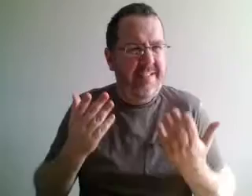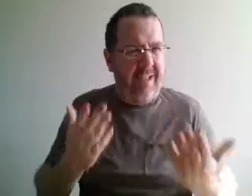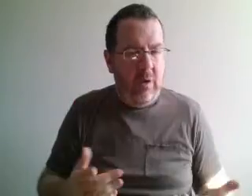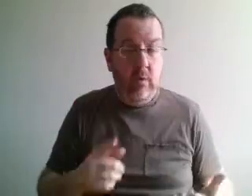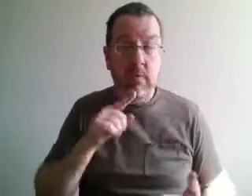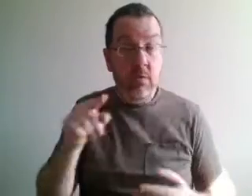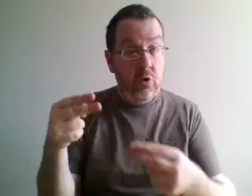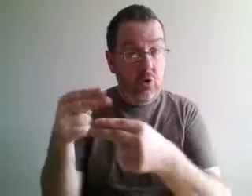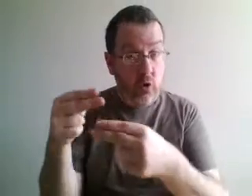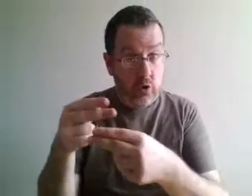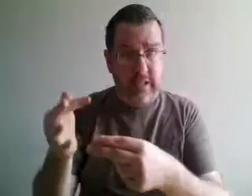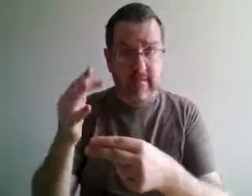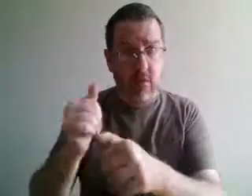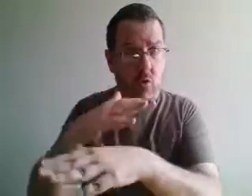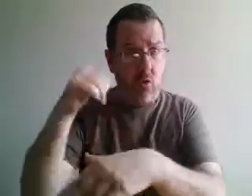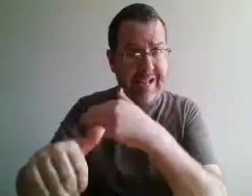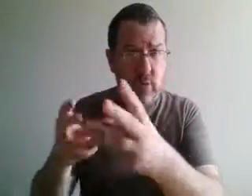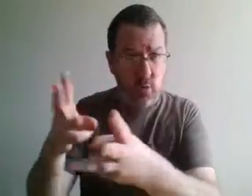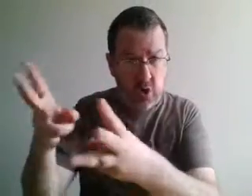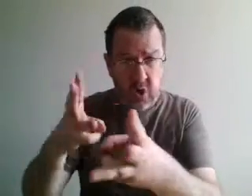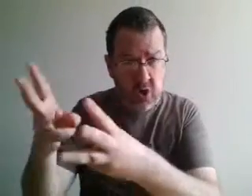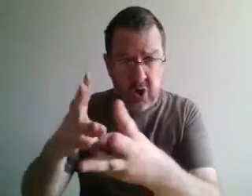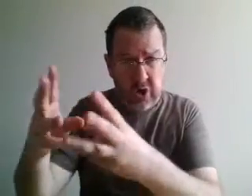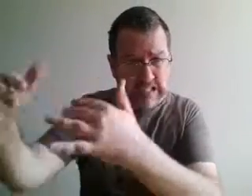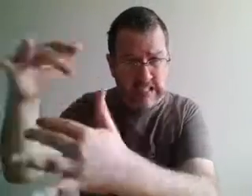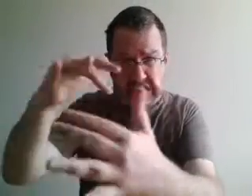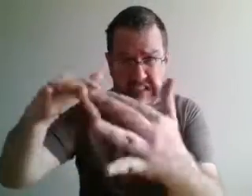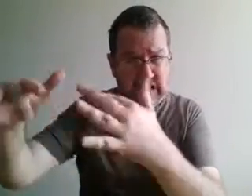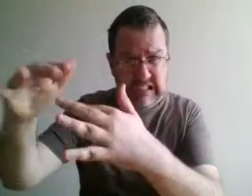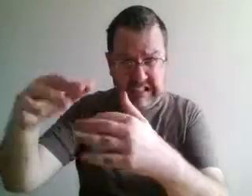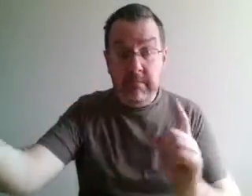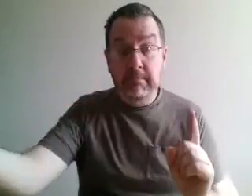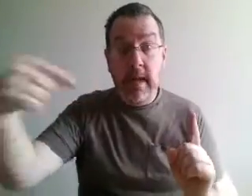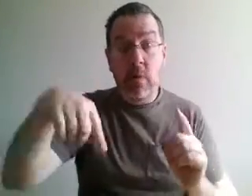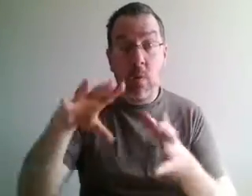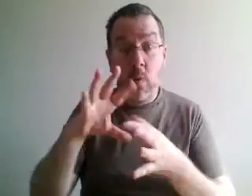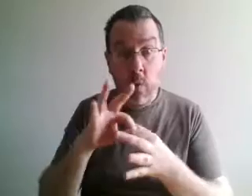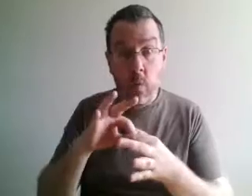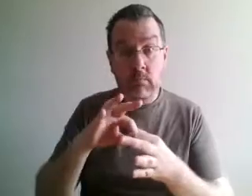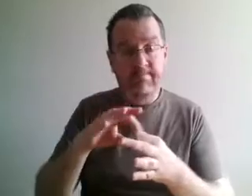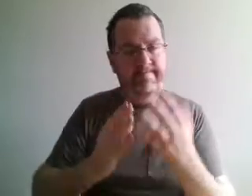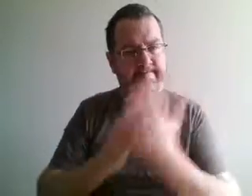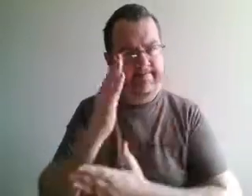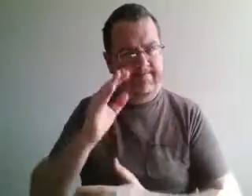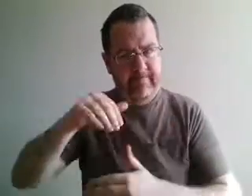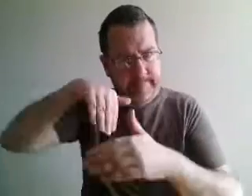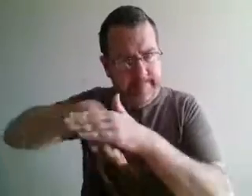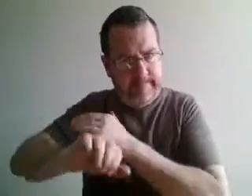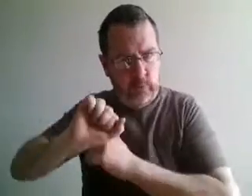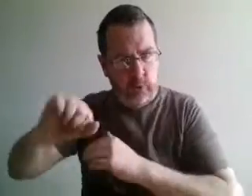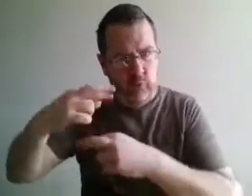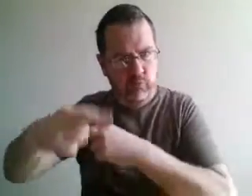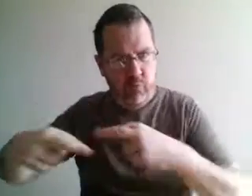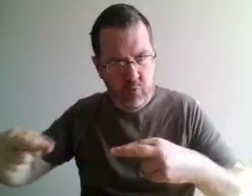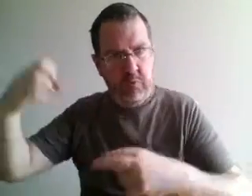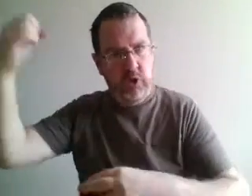her frontline job goes into a room, has her shower, washes, follows all the precautions, and of course if